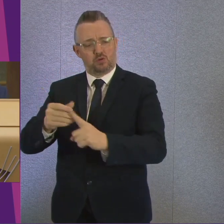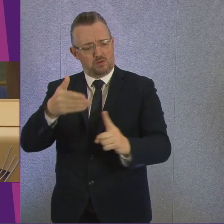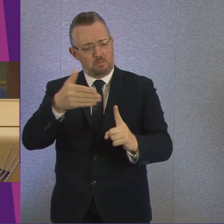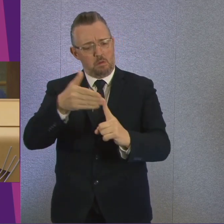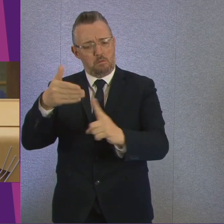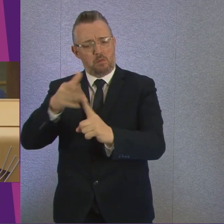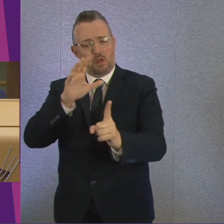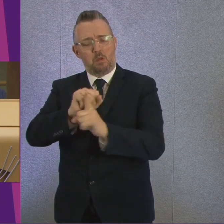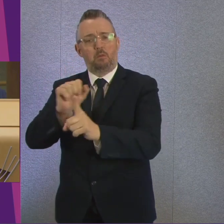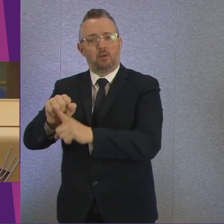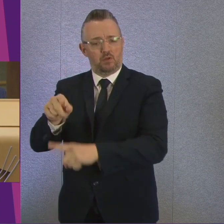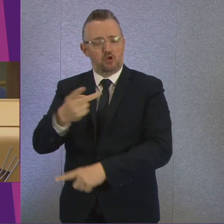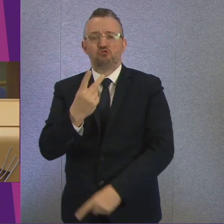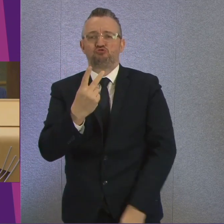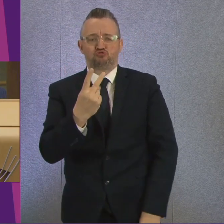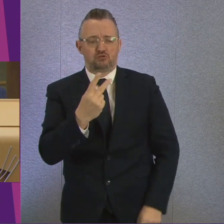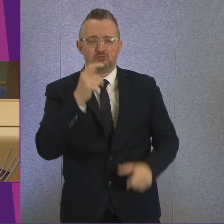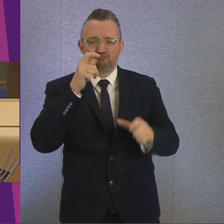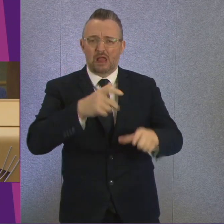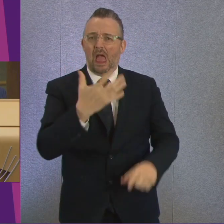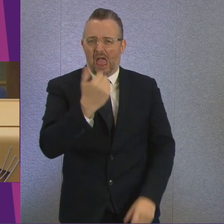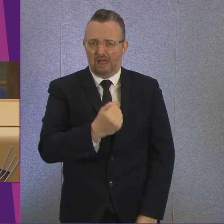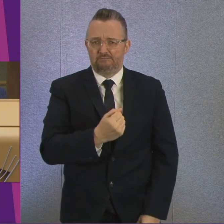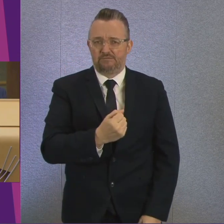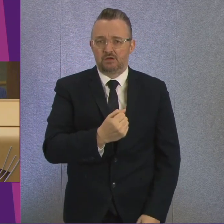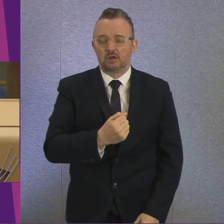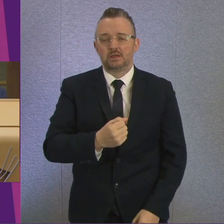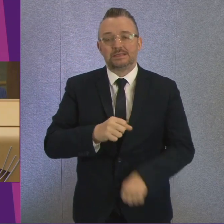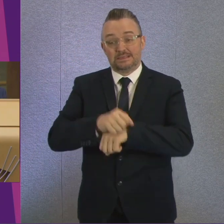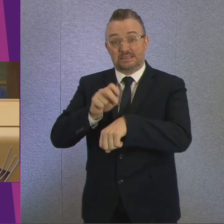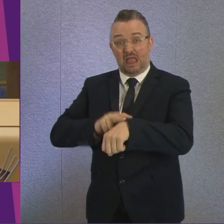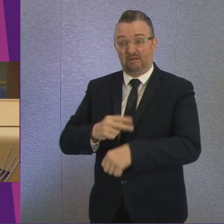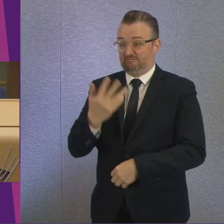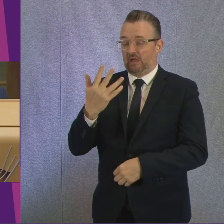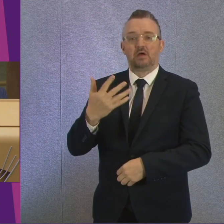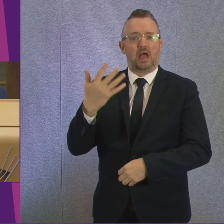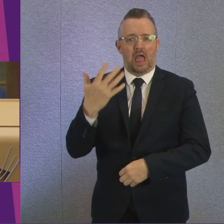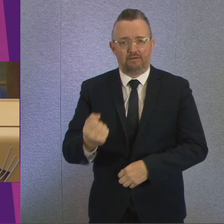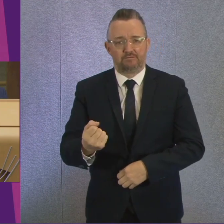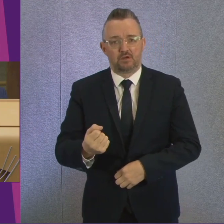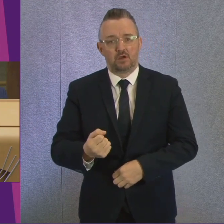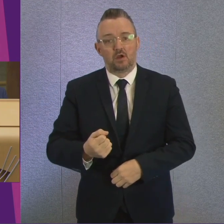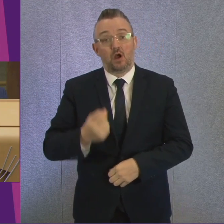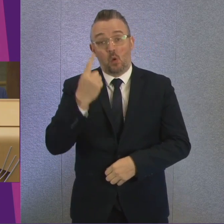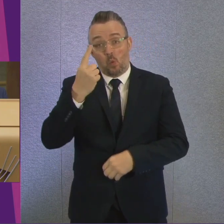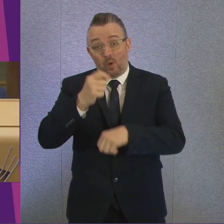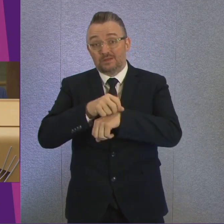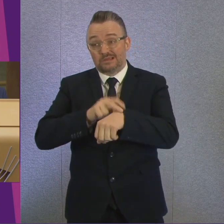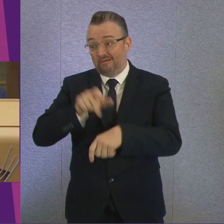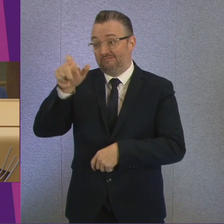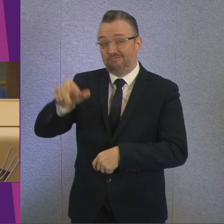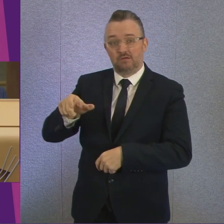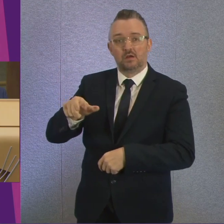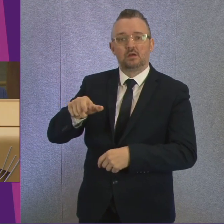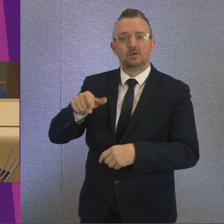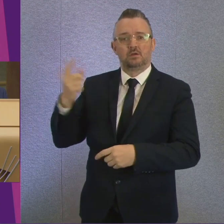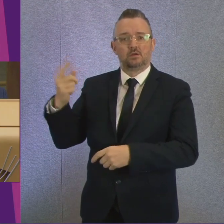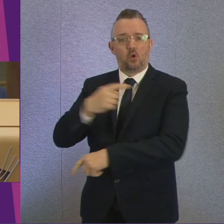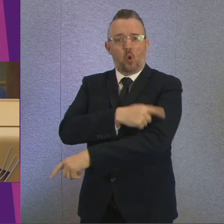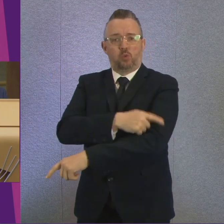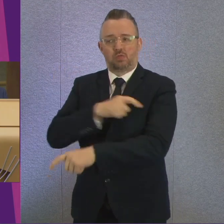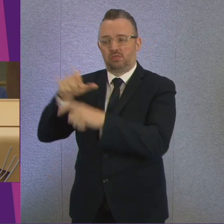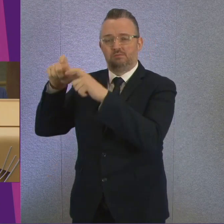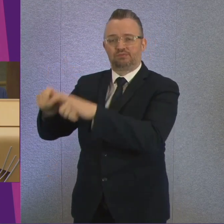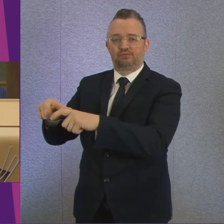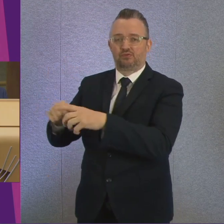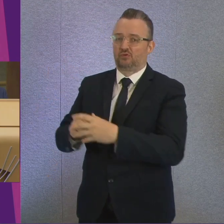residents with COVID-19, 5 staff testing positive, and 1 member of staff now in hospital. In a shameful piece of